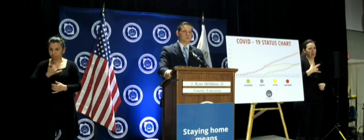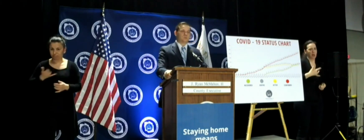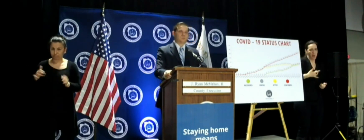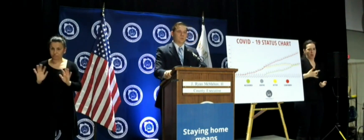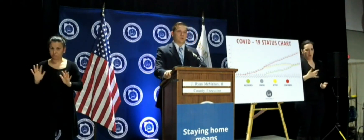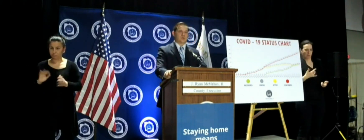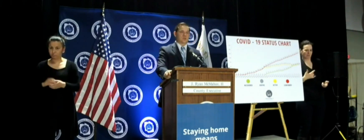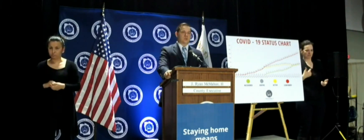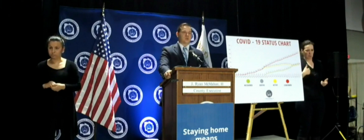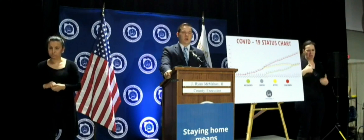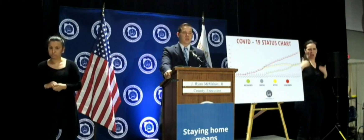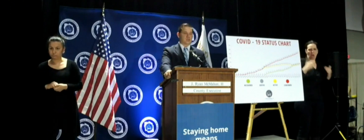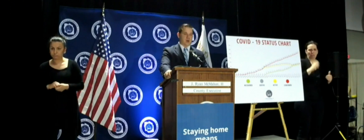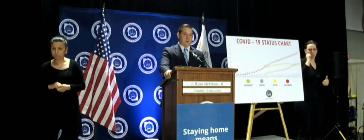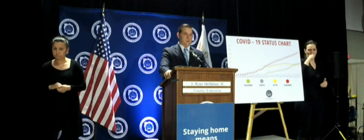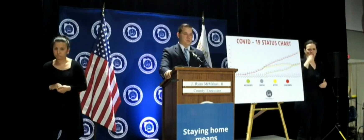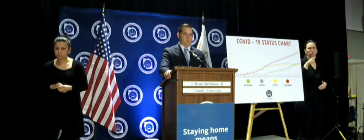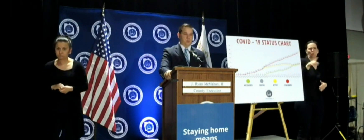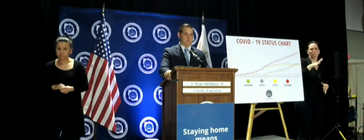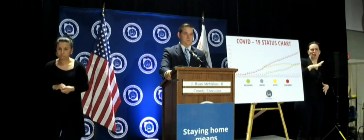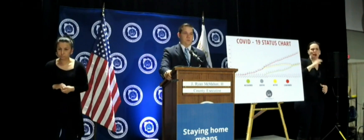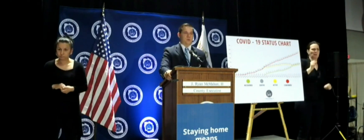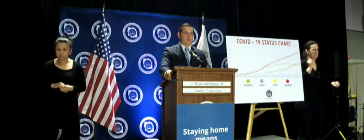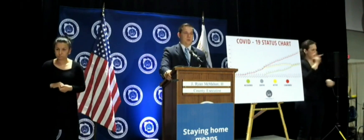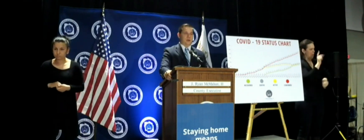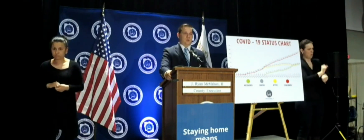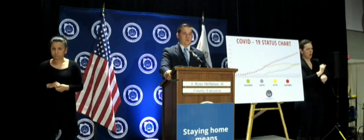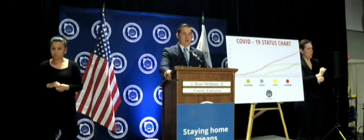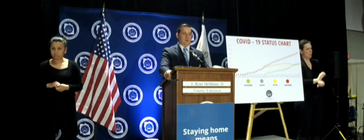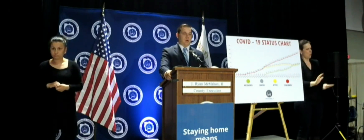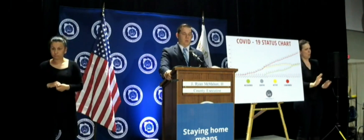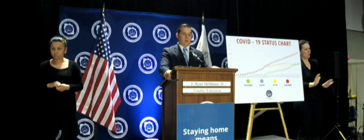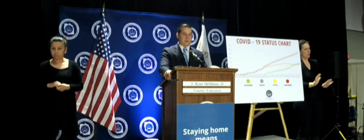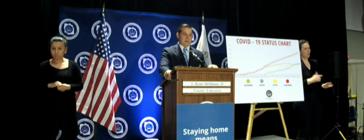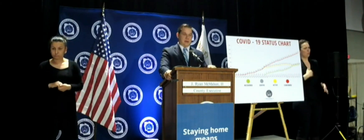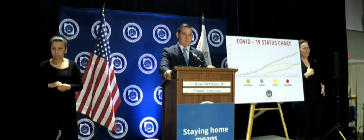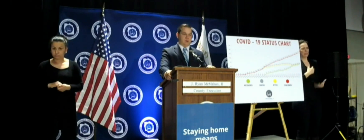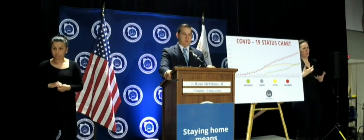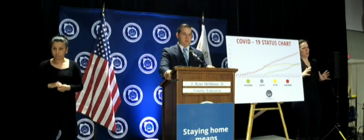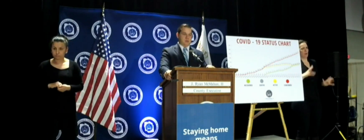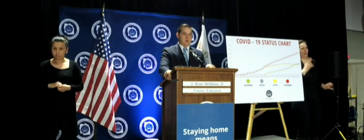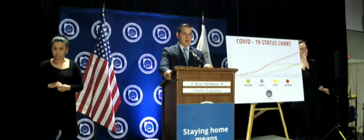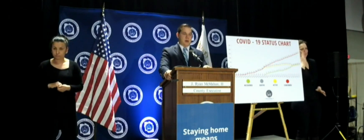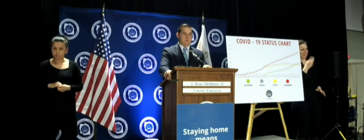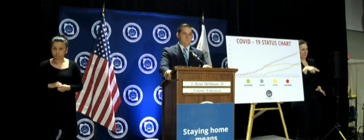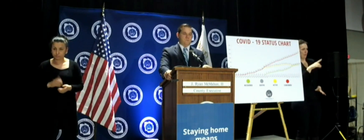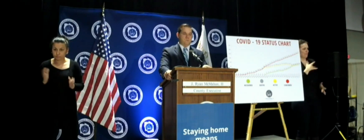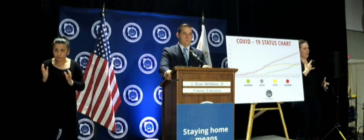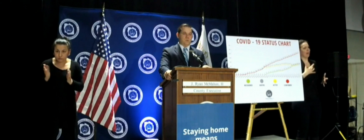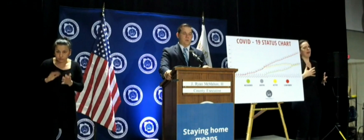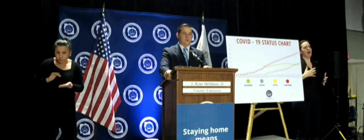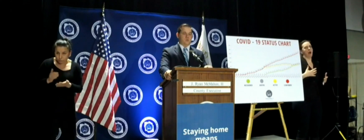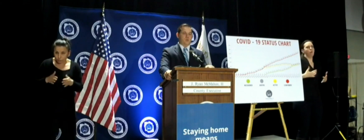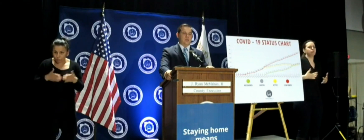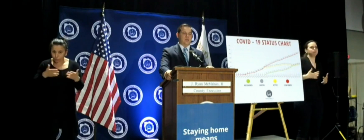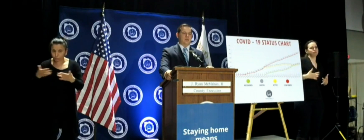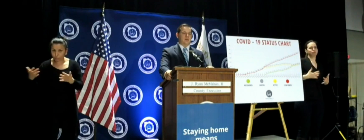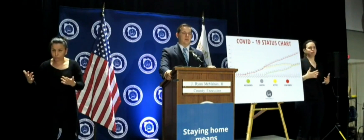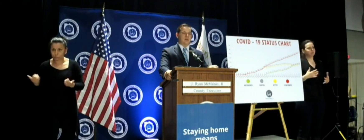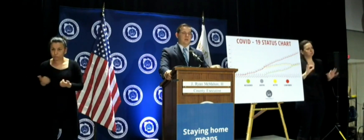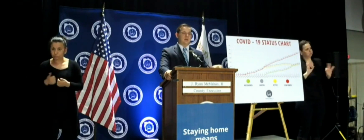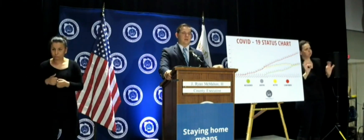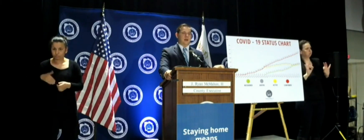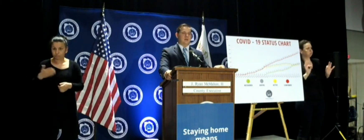virus, because things are going to start up at some point, and we can talk about more about that, but is